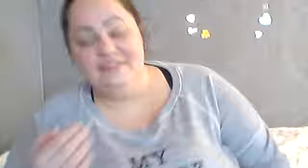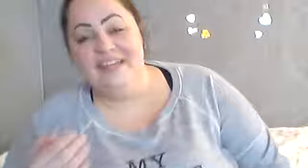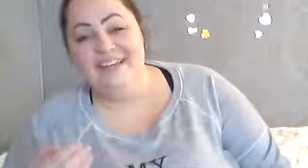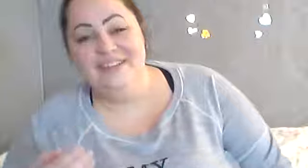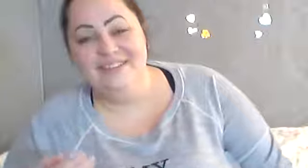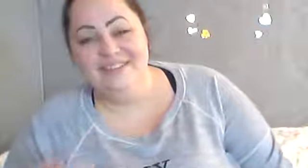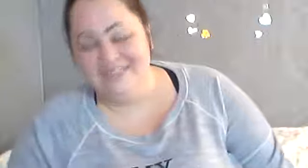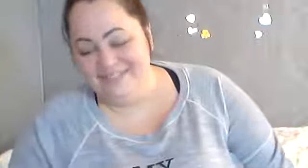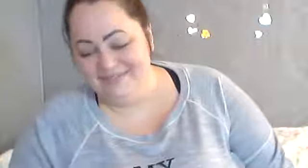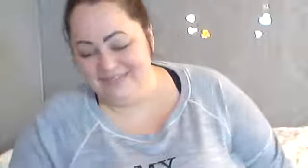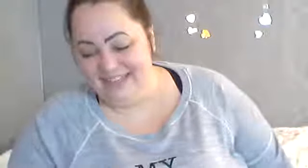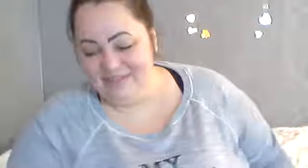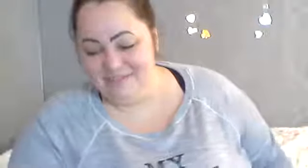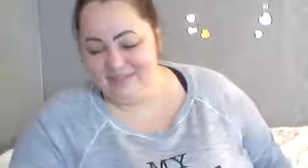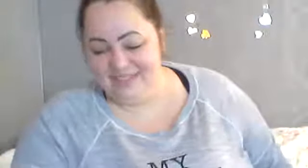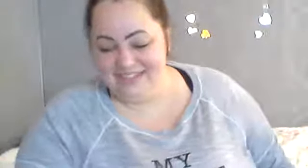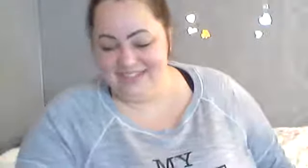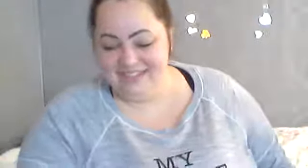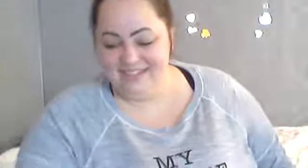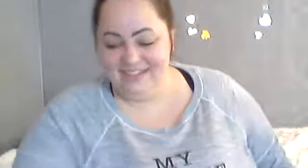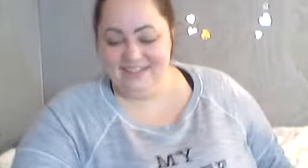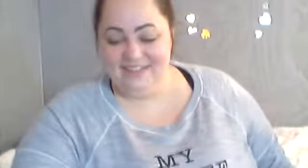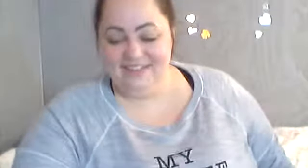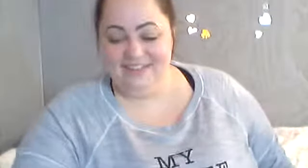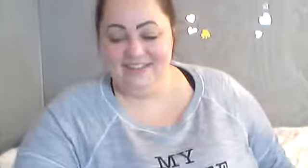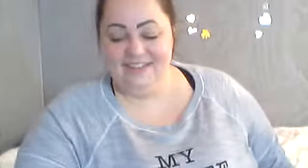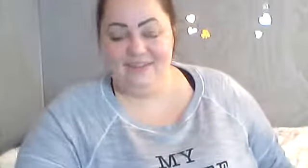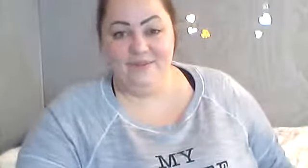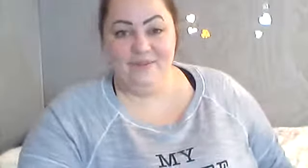Thank you, my little buddy. I love him.